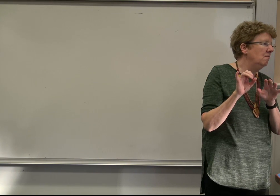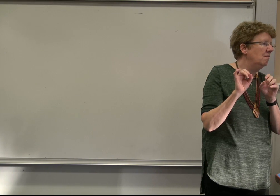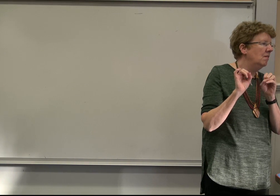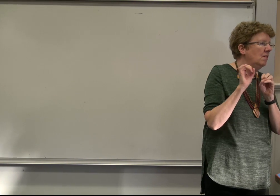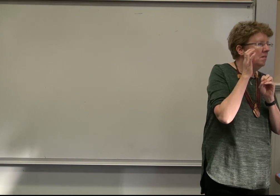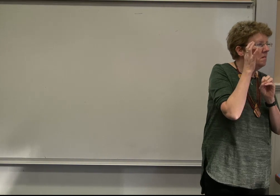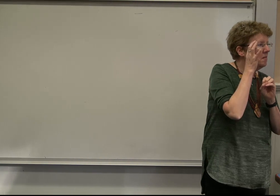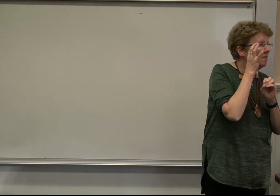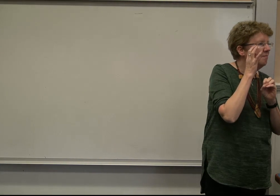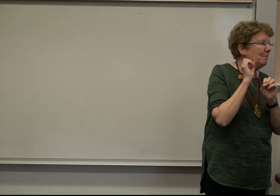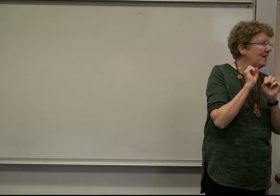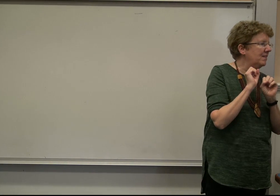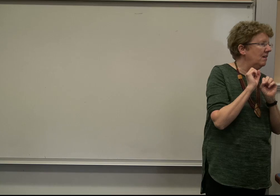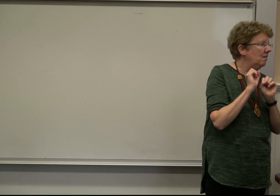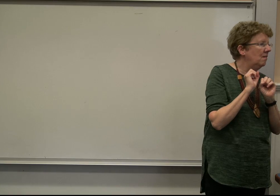introduction?